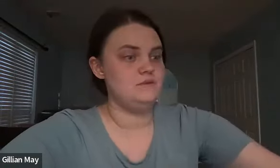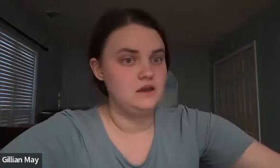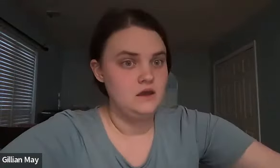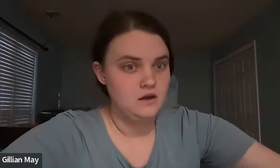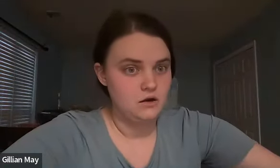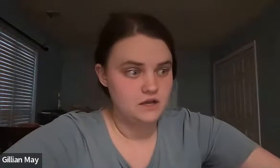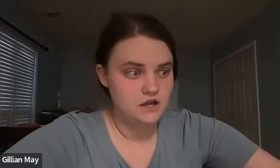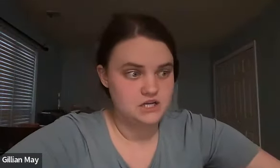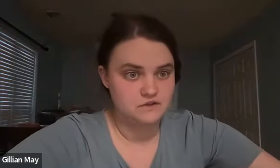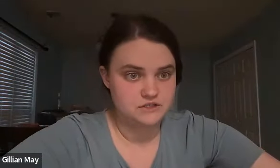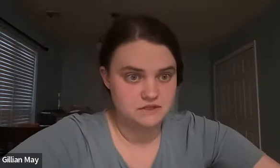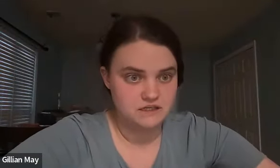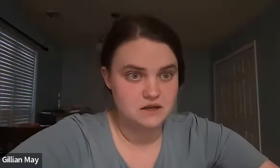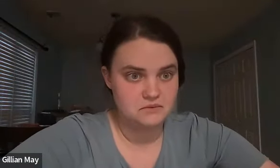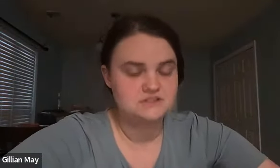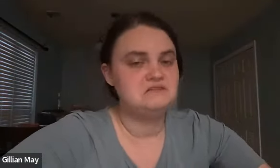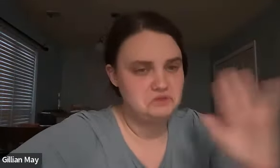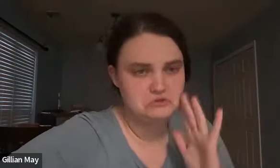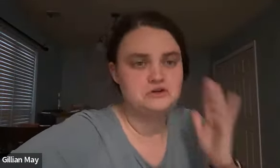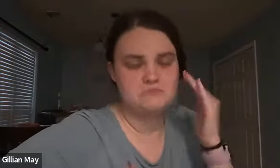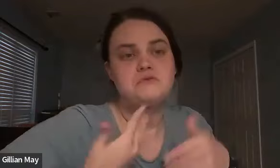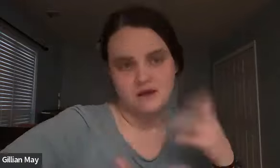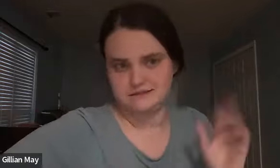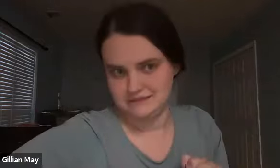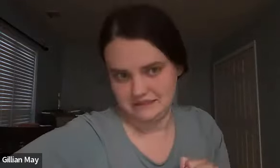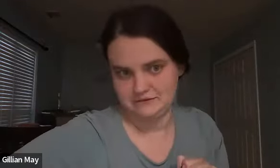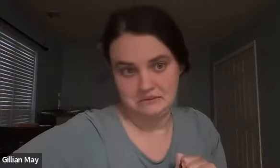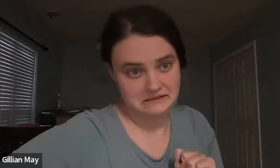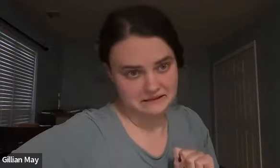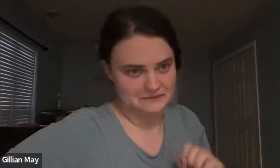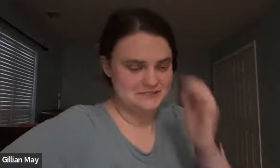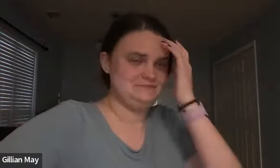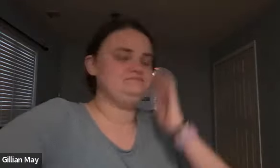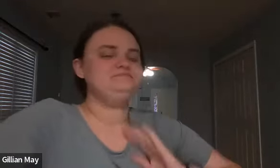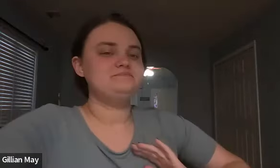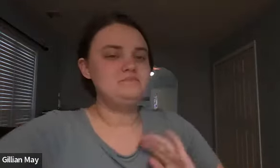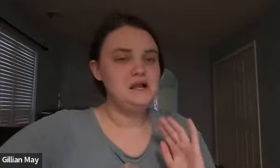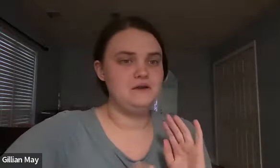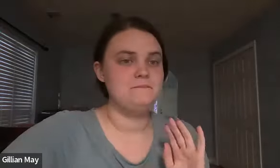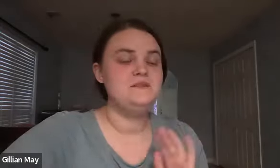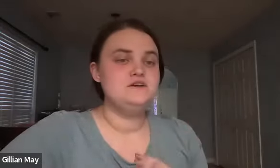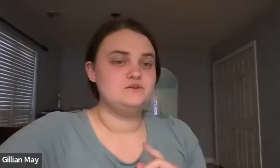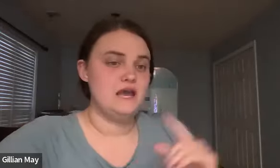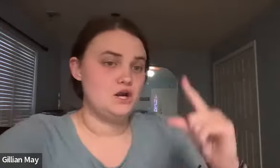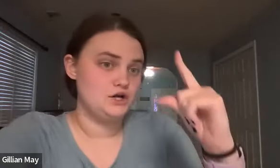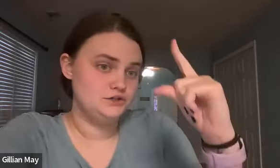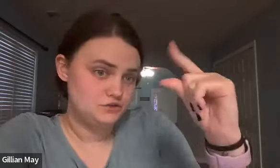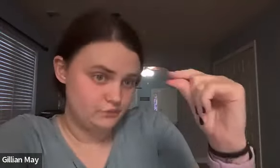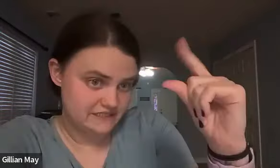like, oh my gosh, I've learned a million numbers. Like you'll learn the process to get to a million numbers. Okay, so we had our